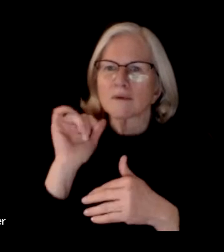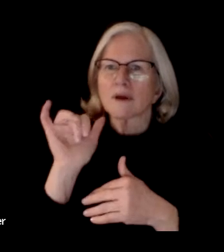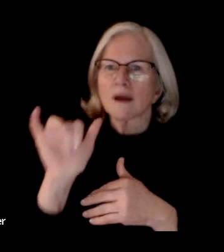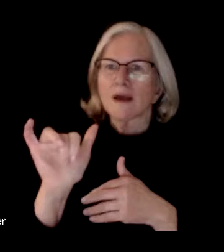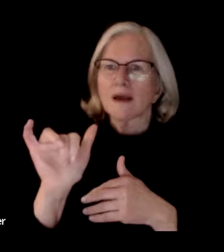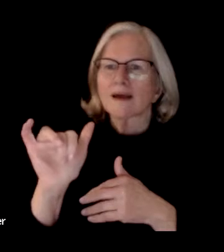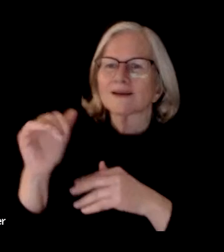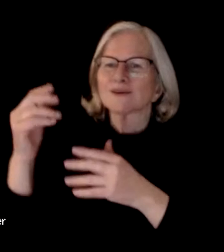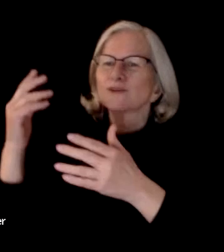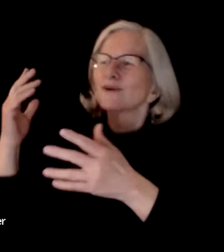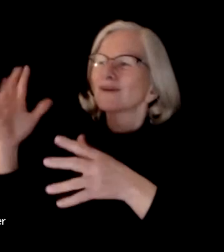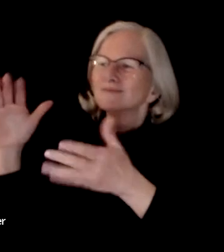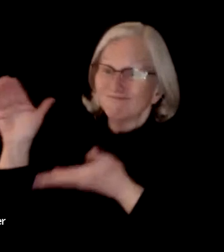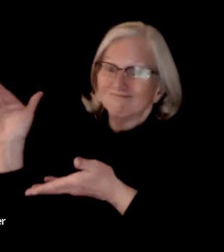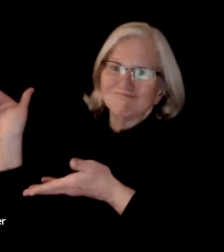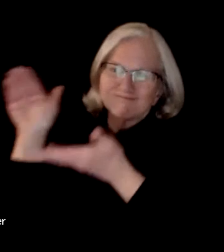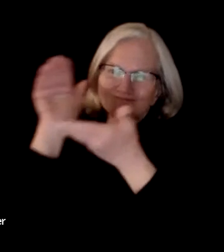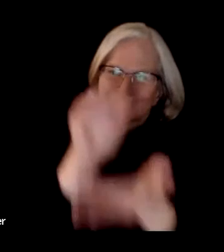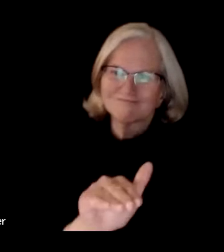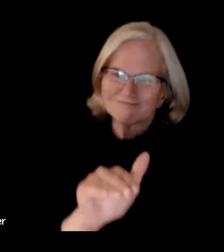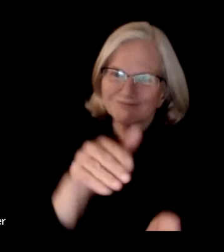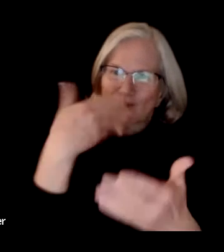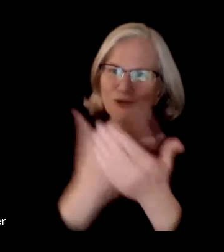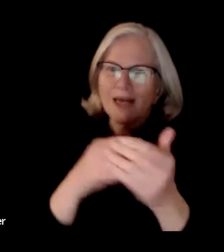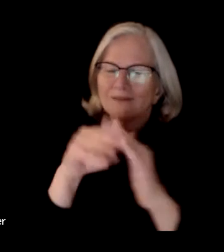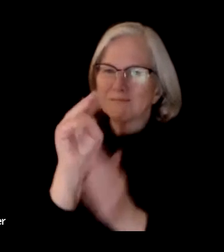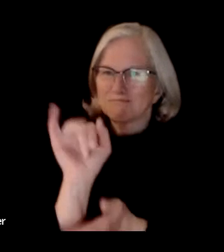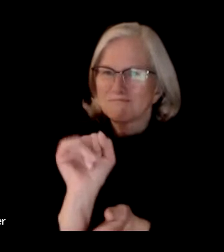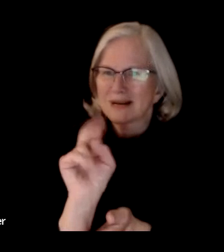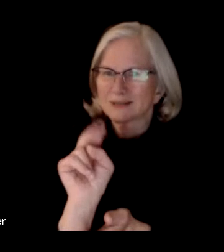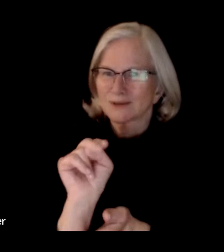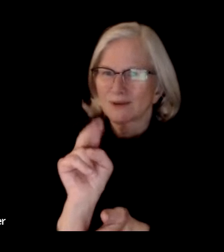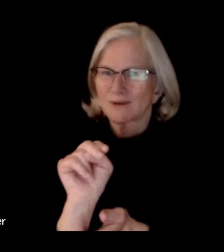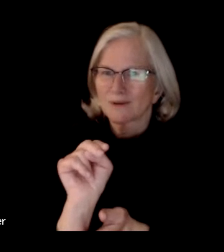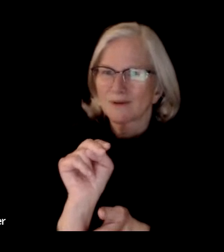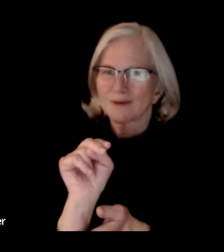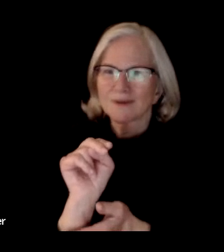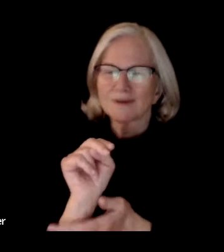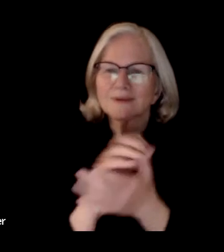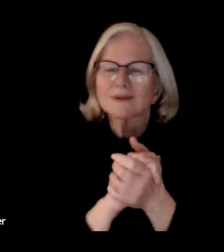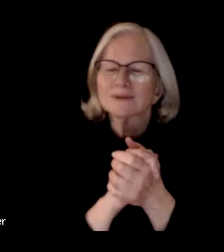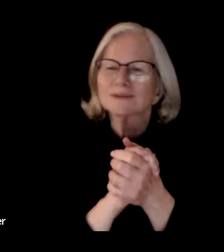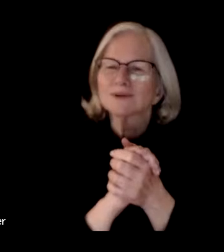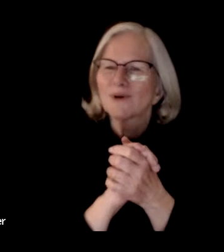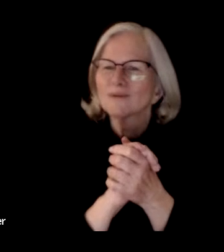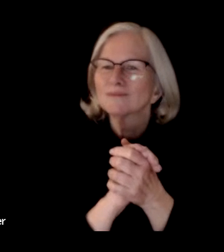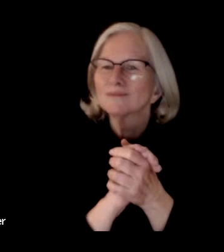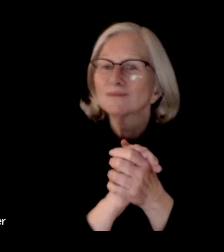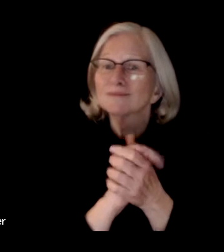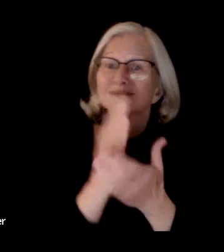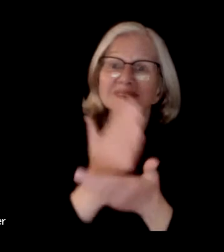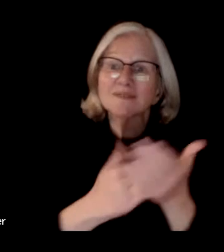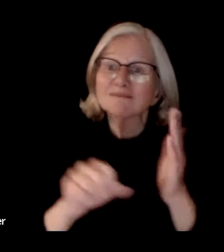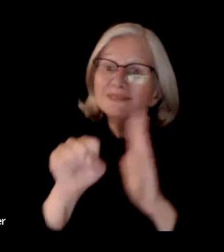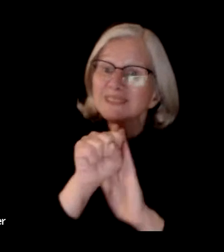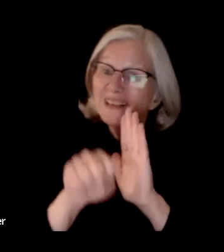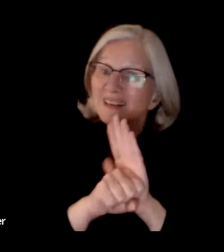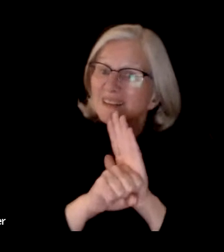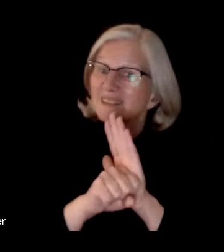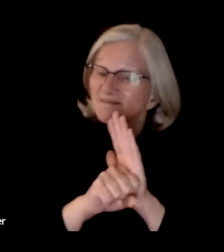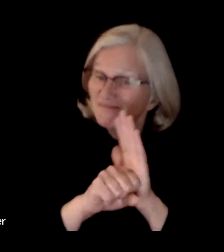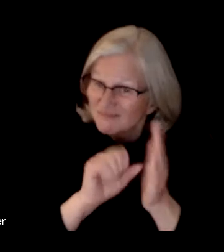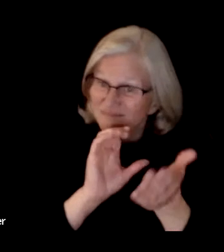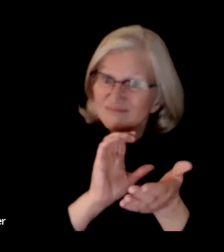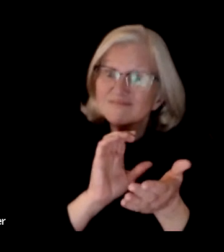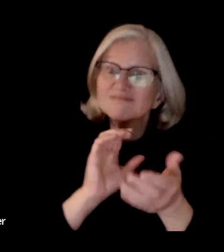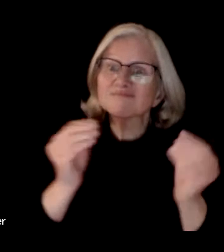in Minnesota. And that can vary from state to state. Some states might get more of their weekly shipment earlier in the state